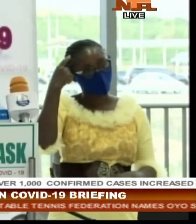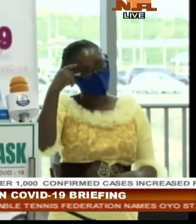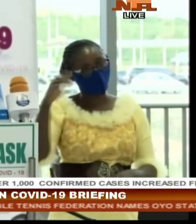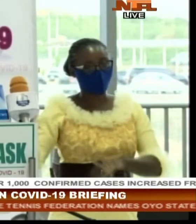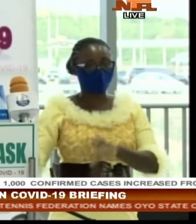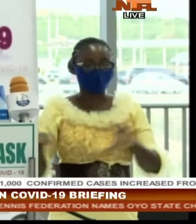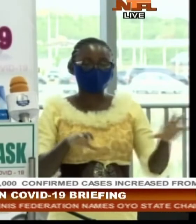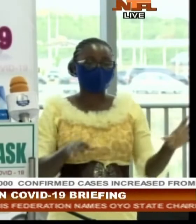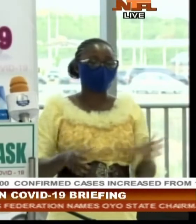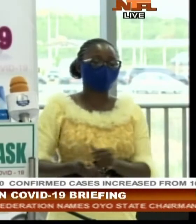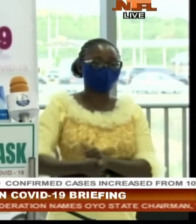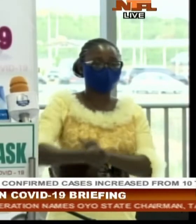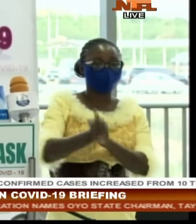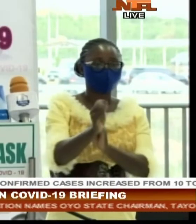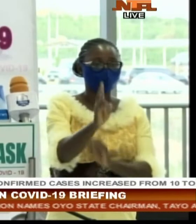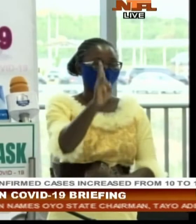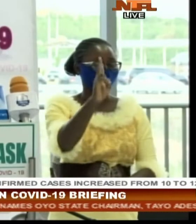follow-up.